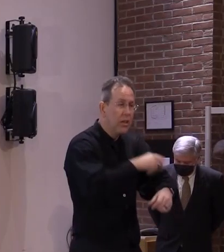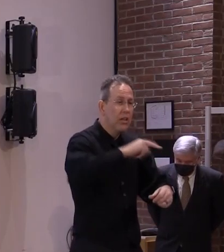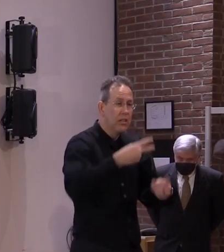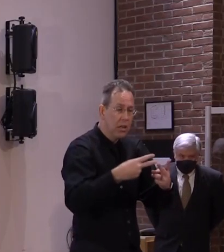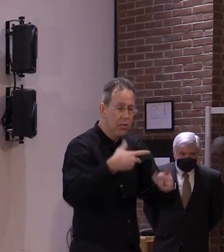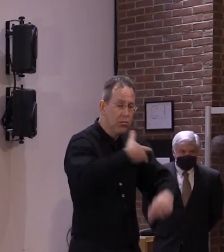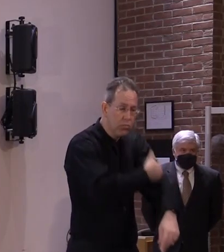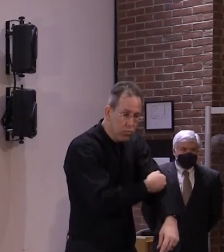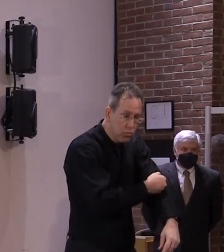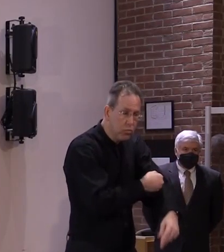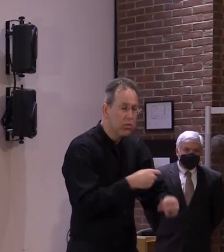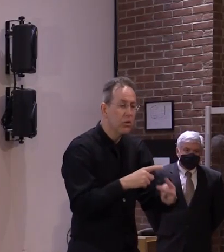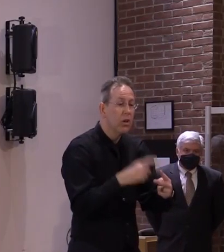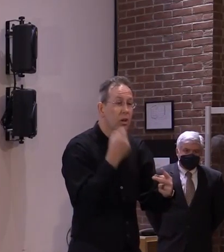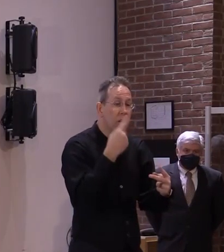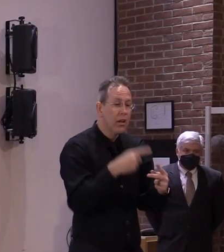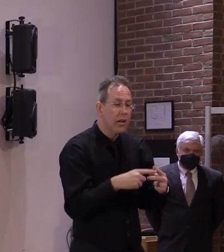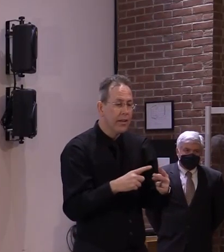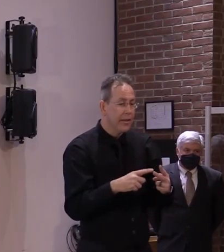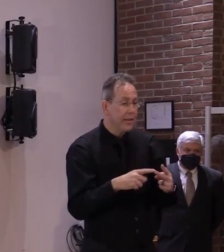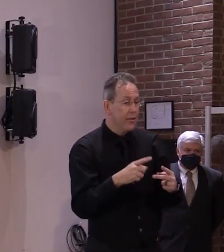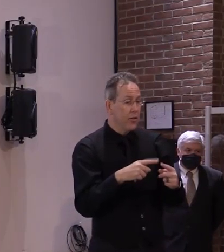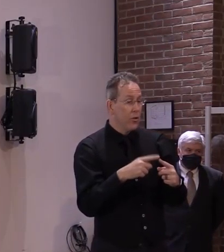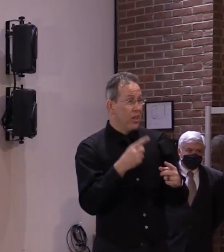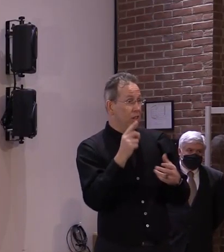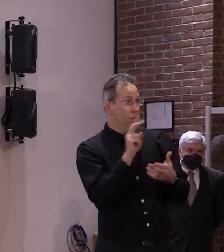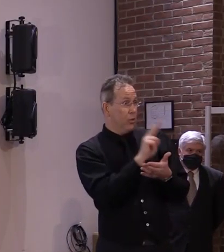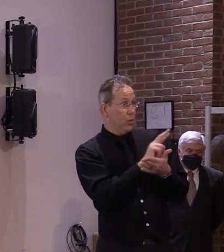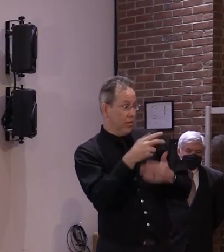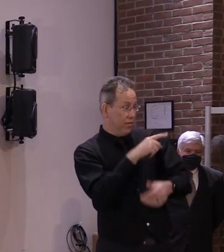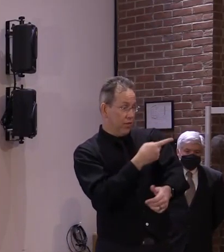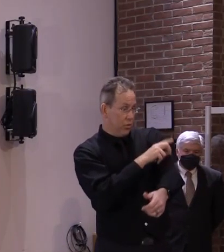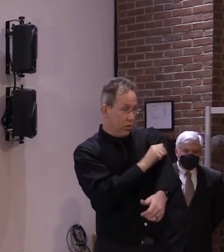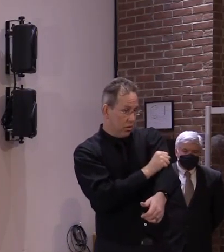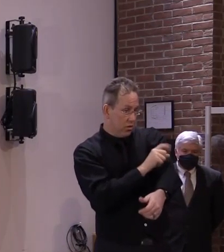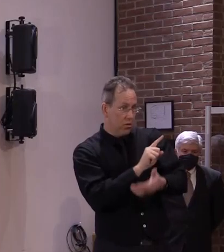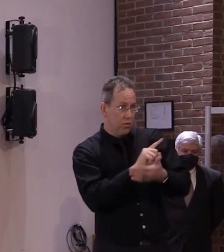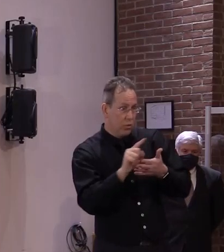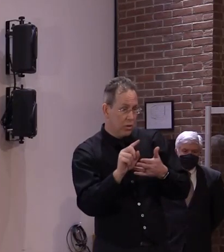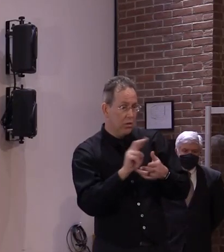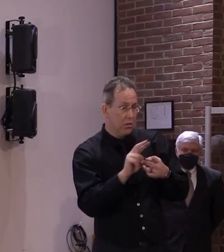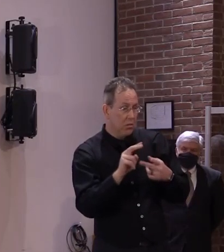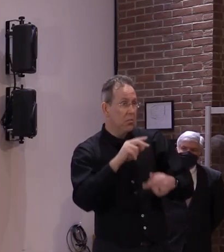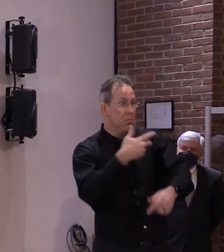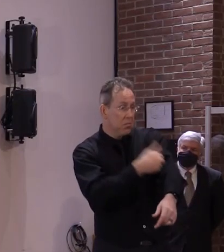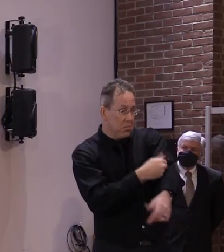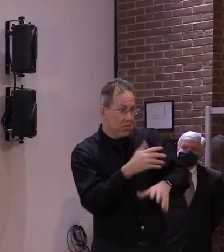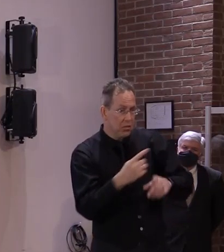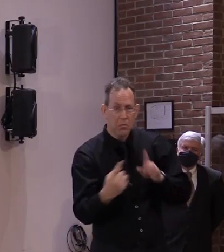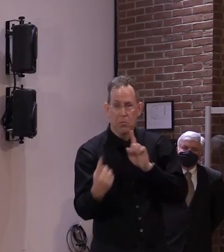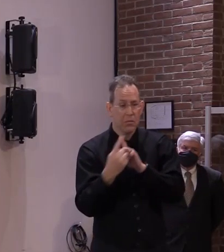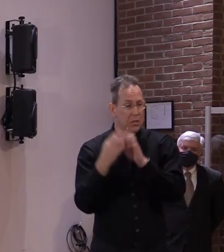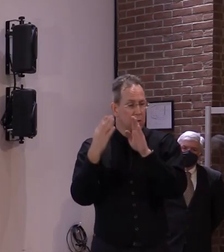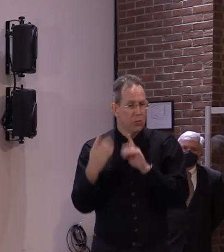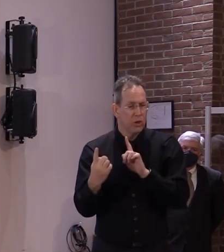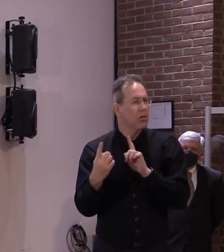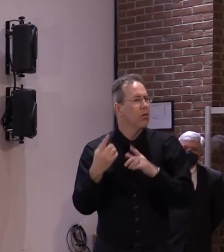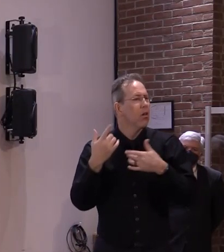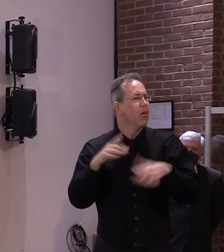your final dose and if you have no symptoms. The governor will describe what we are